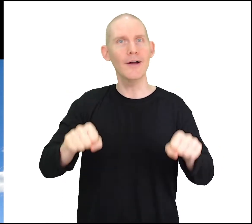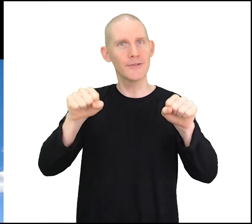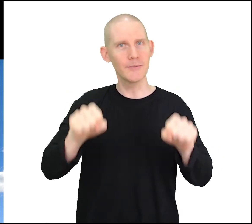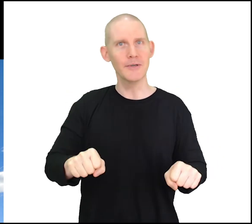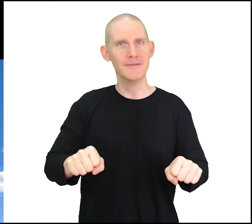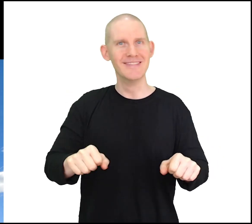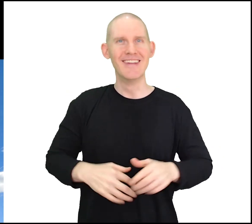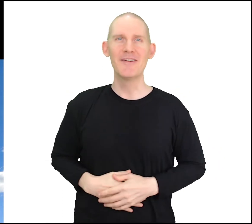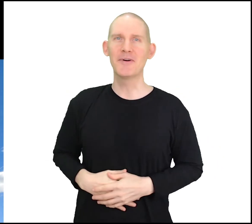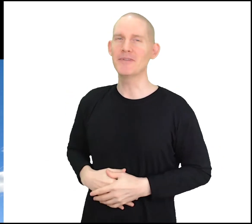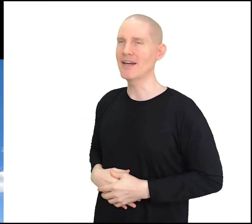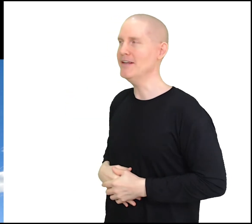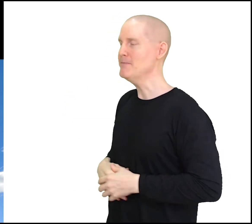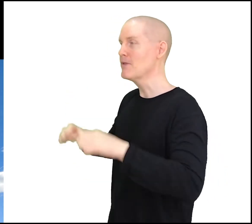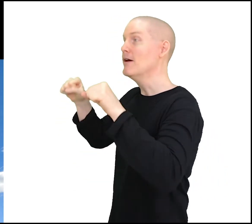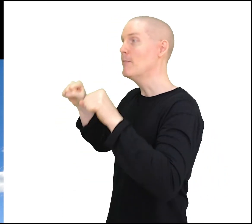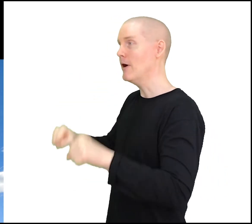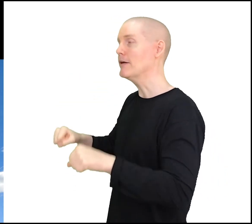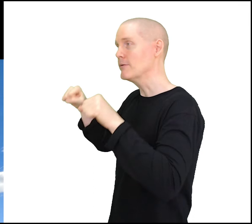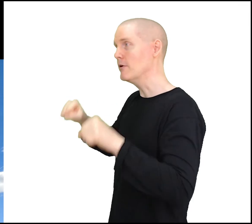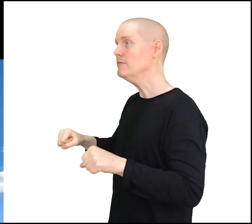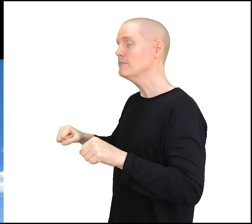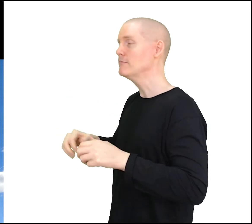Possible. From the side, possible.